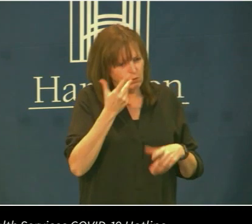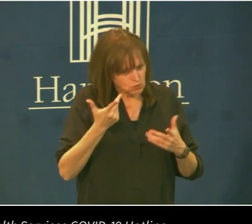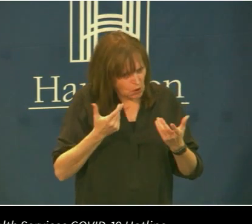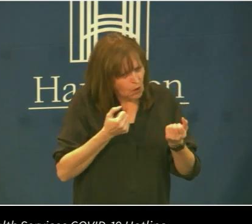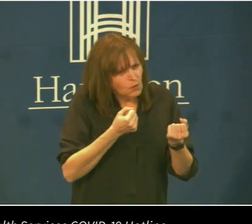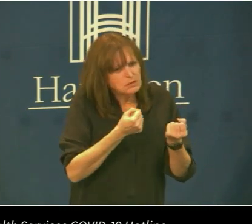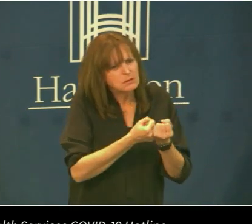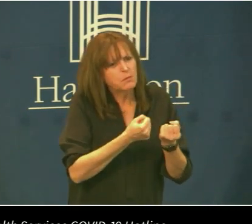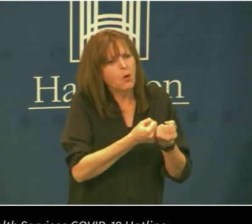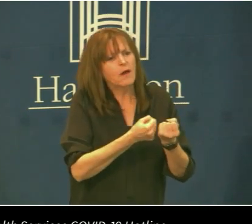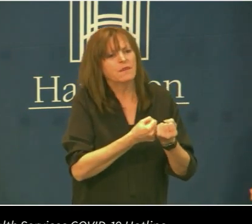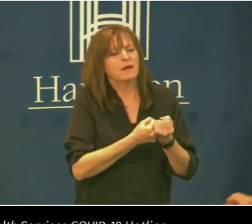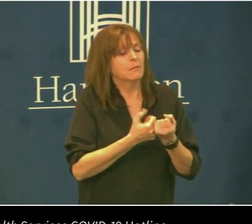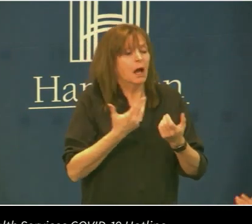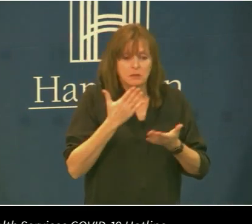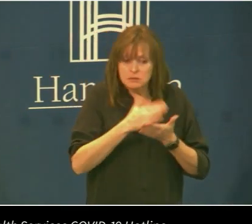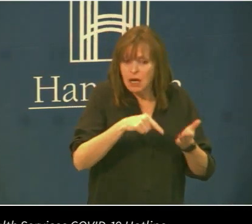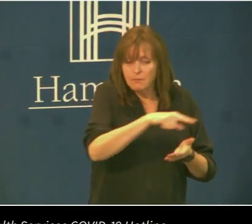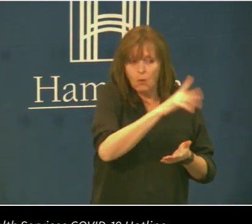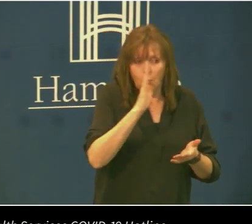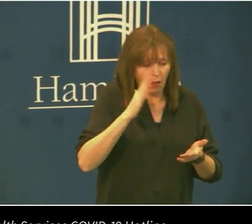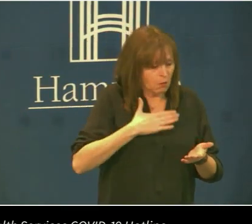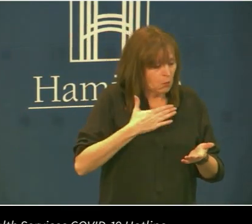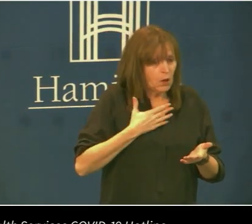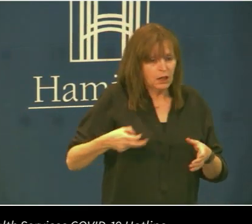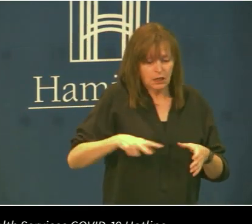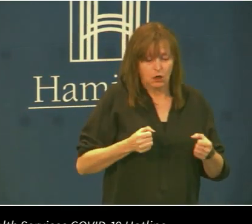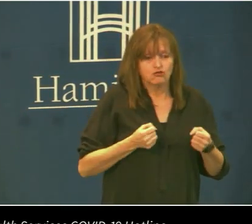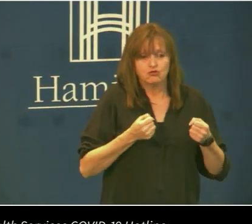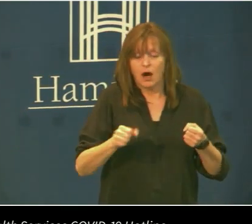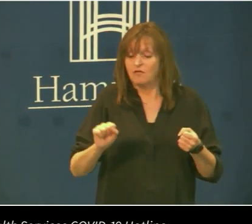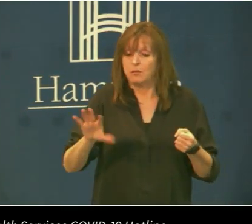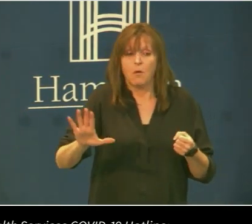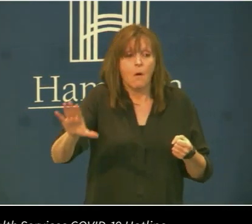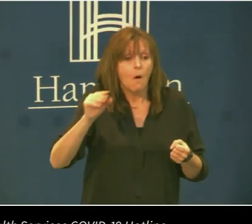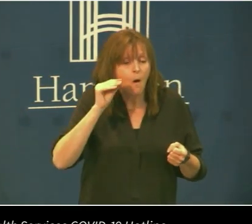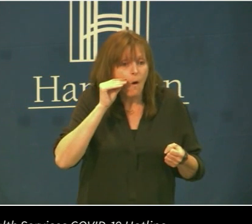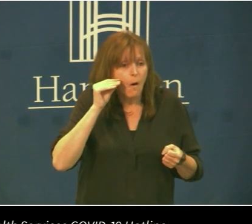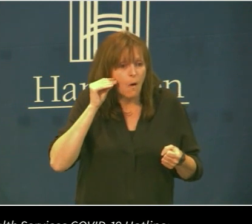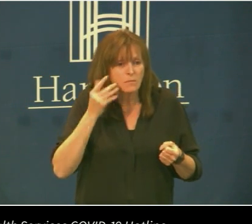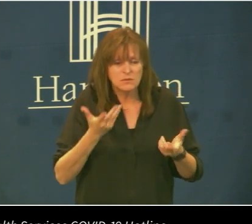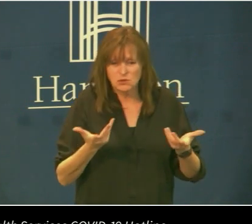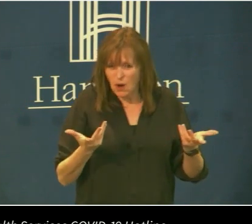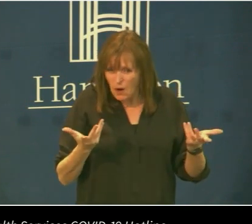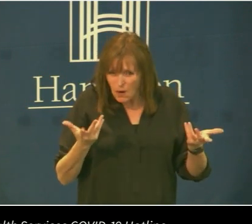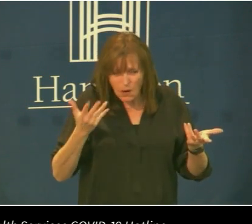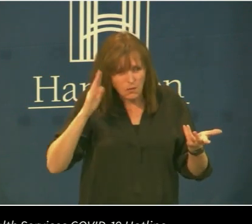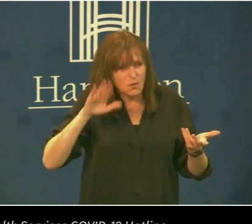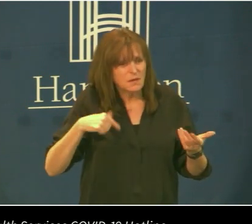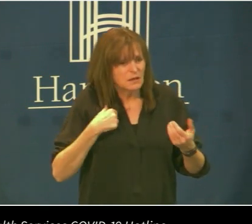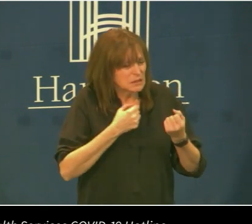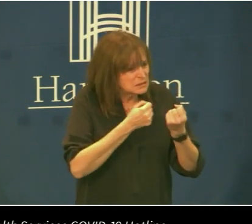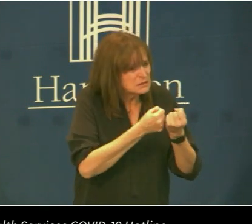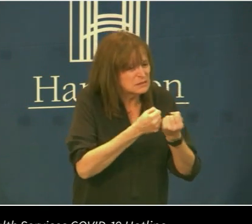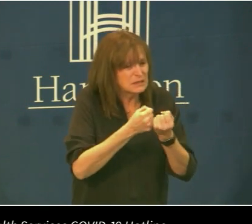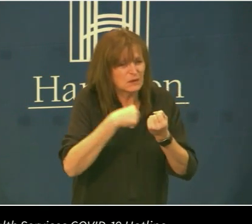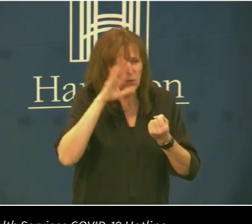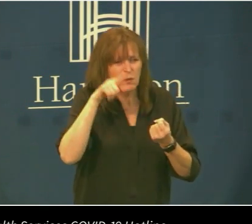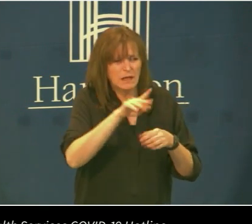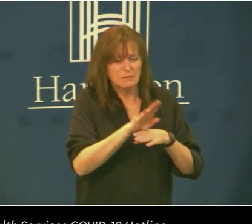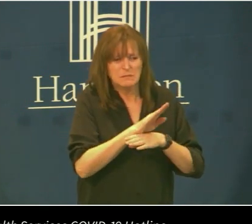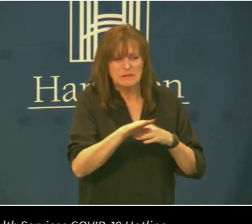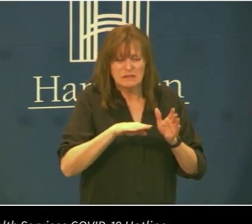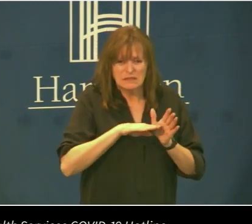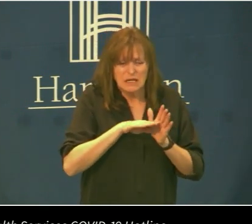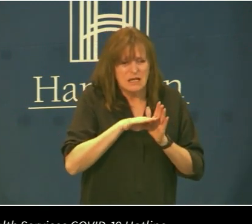can somehow withstand the closures that are happening in here, and some of them are still allowed to provide takeout. And